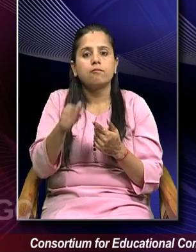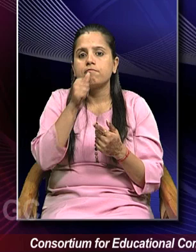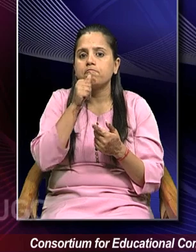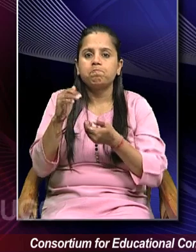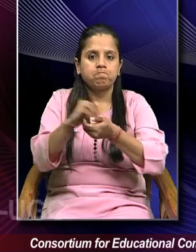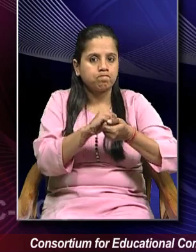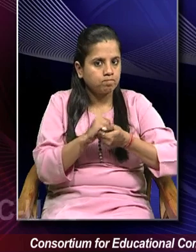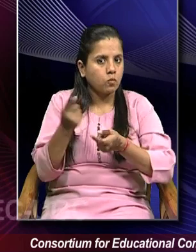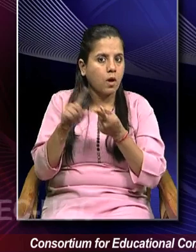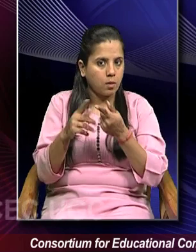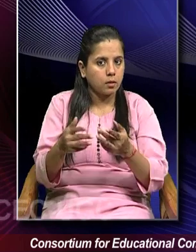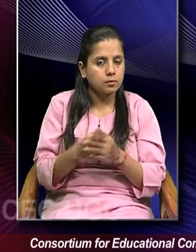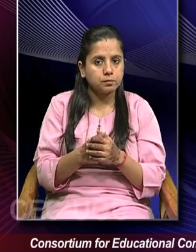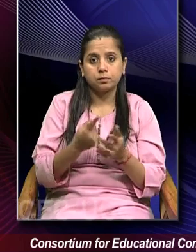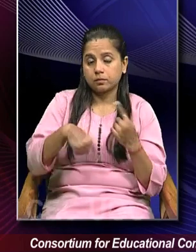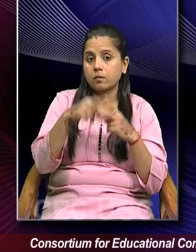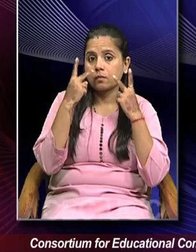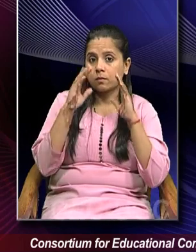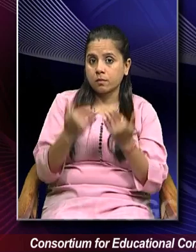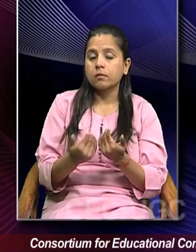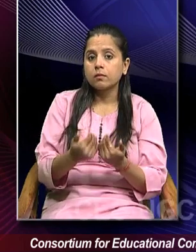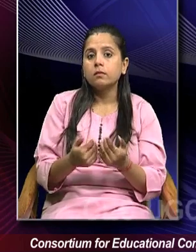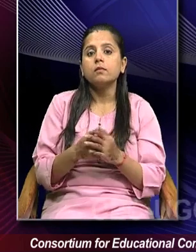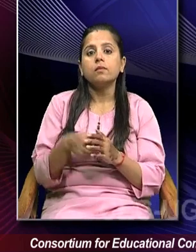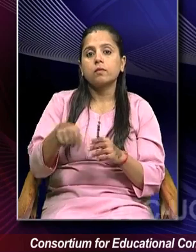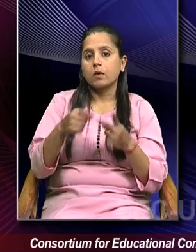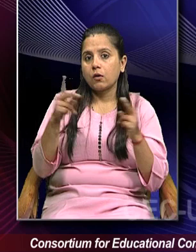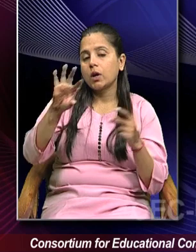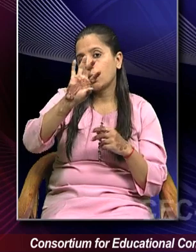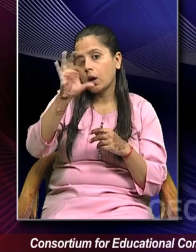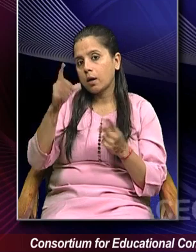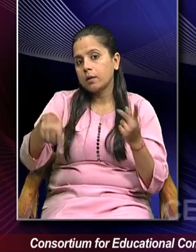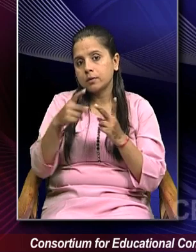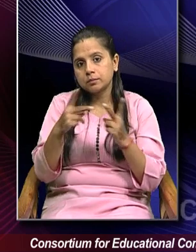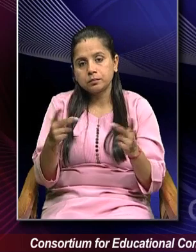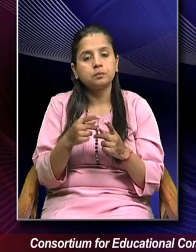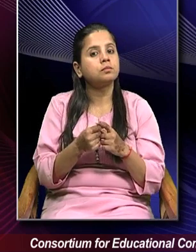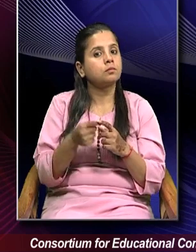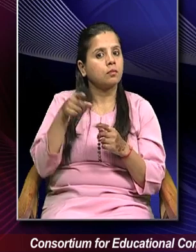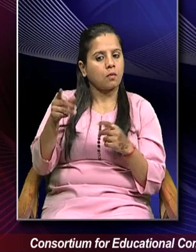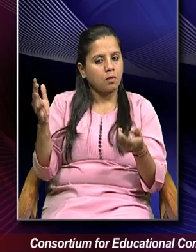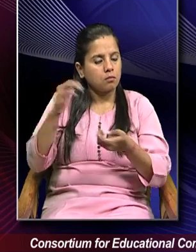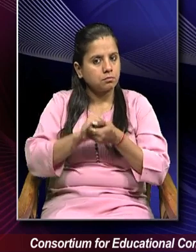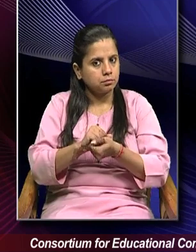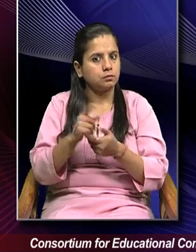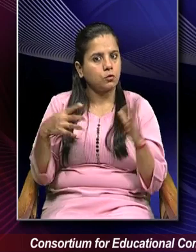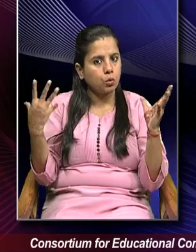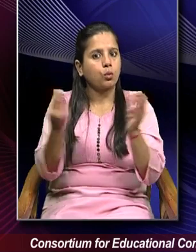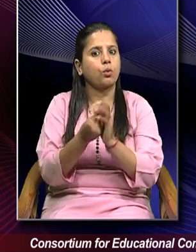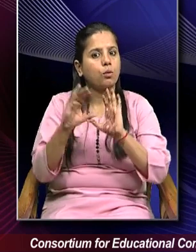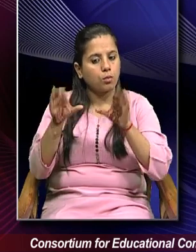alliances, we see that how different countries they join together, they group